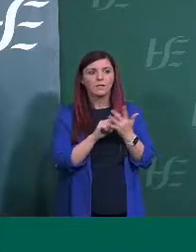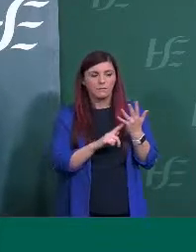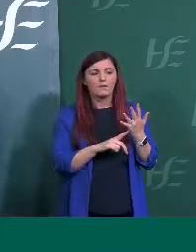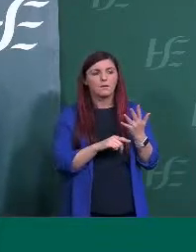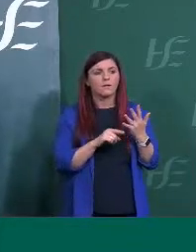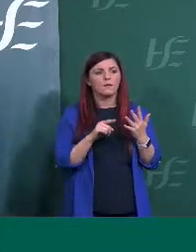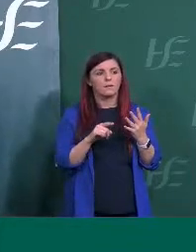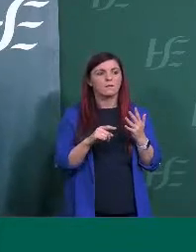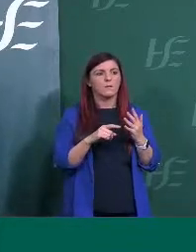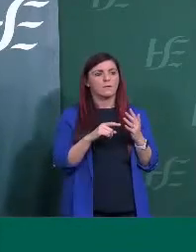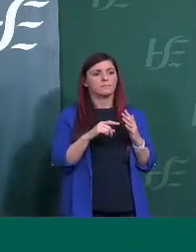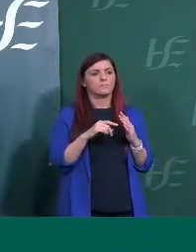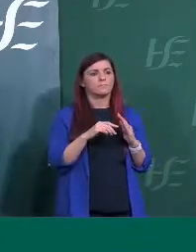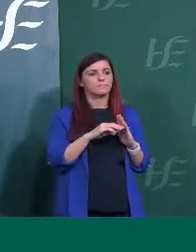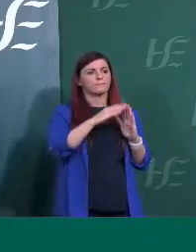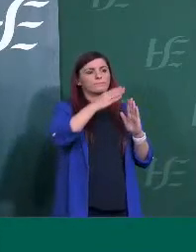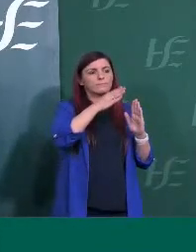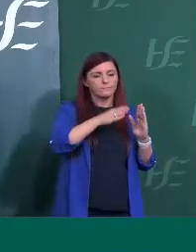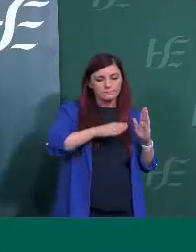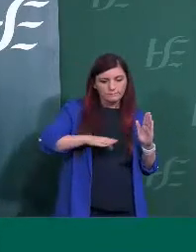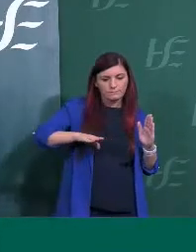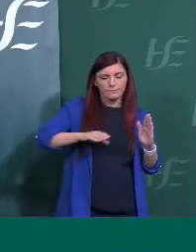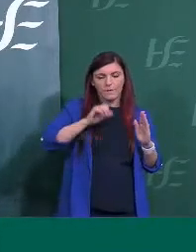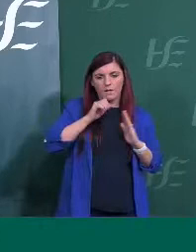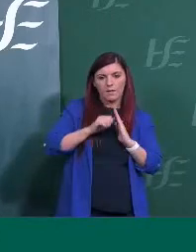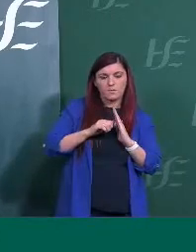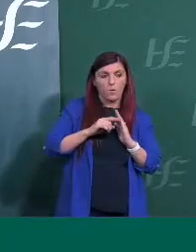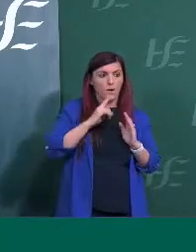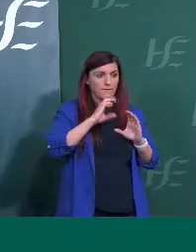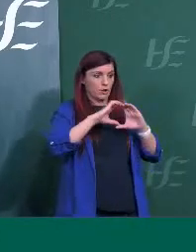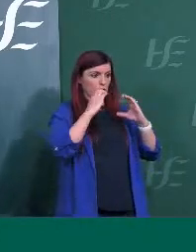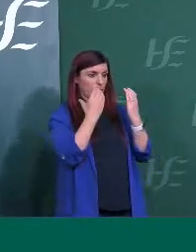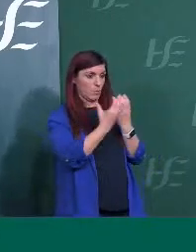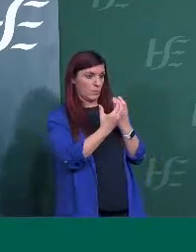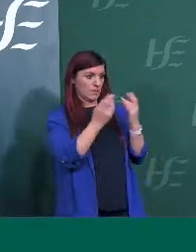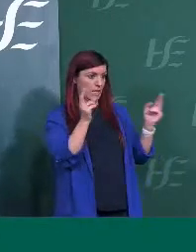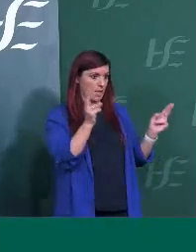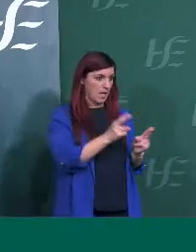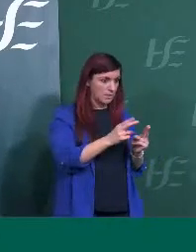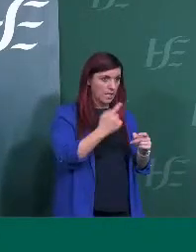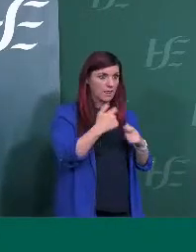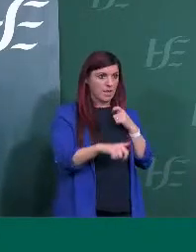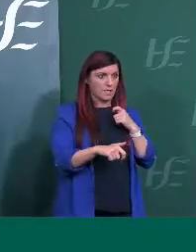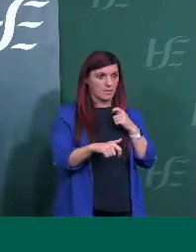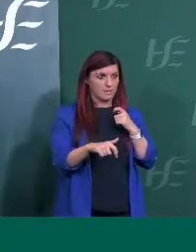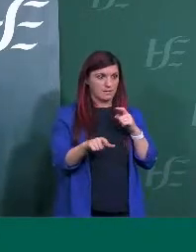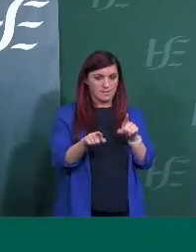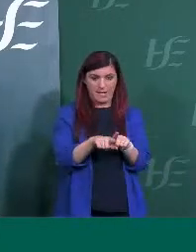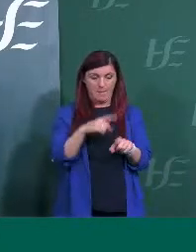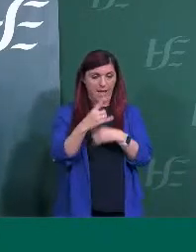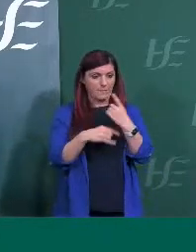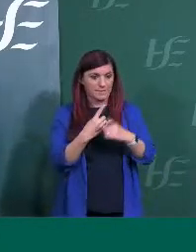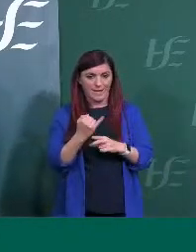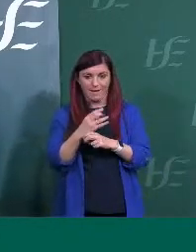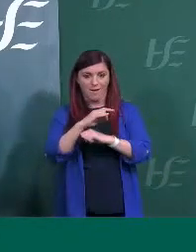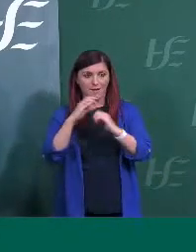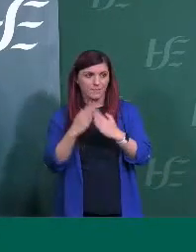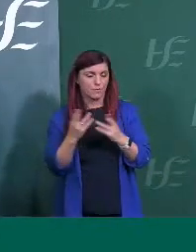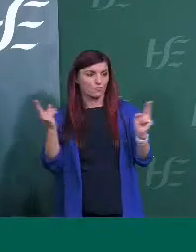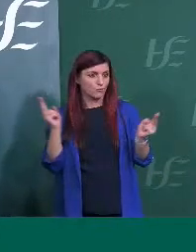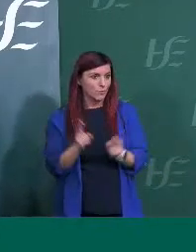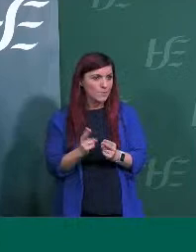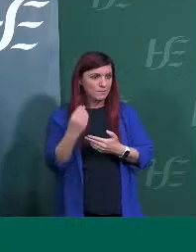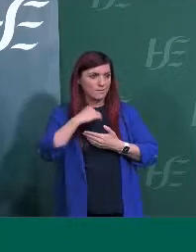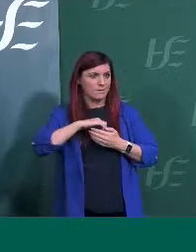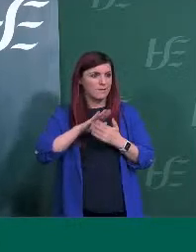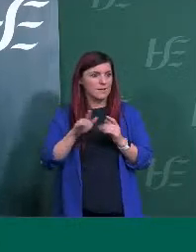of community transmission at the moment, we see that translated to much lower levels of acquired COVID in a healthcare setting. And similarly, the outbreaks in the